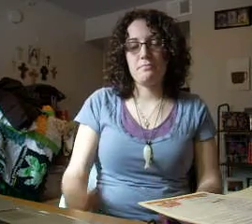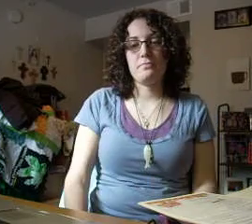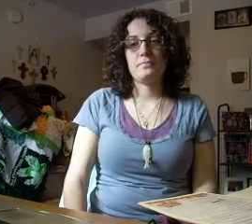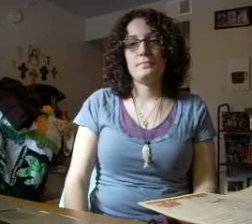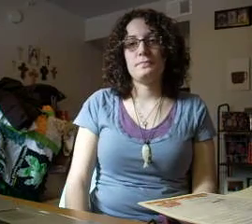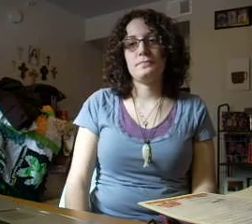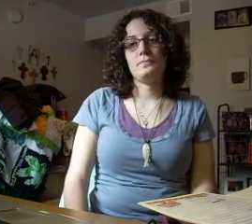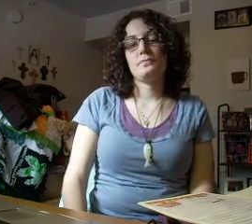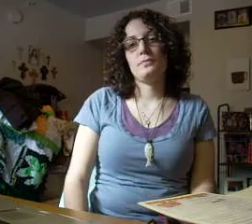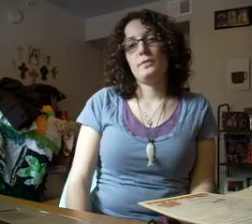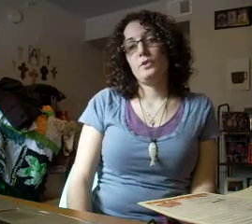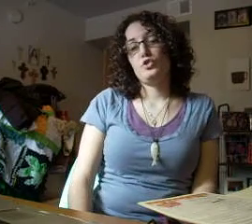So unlike